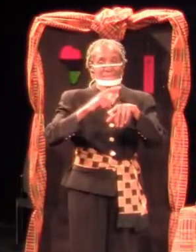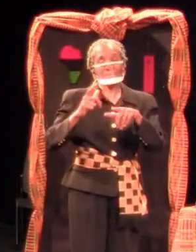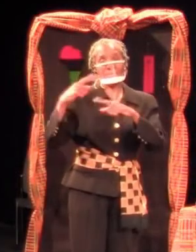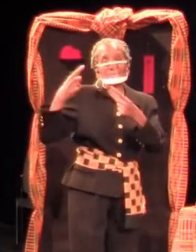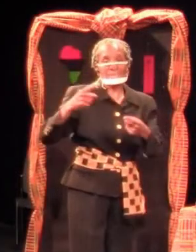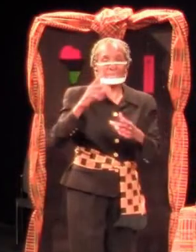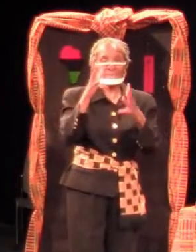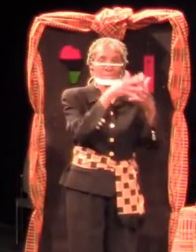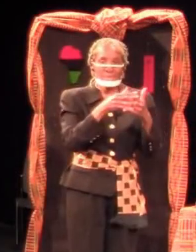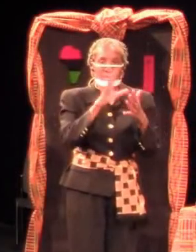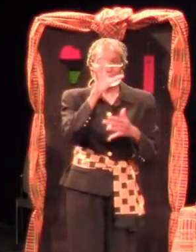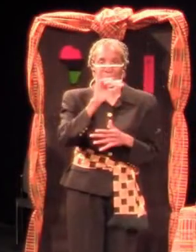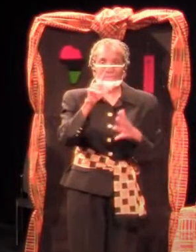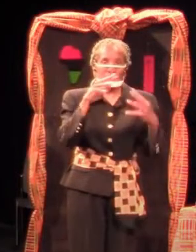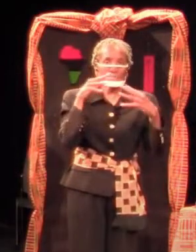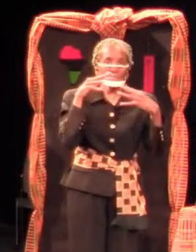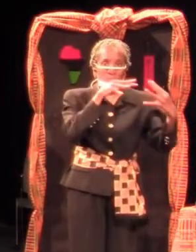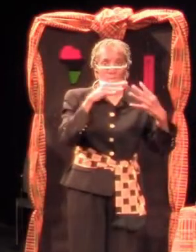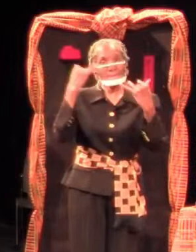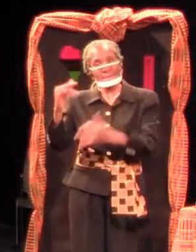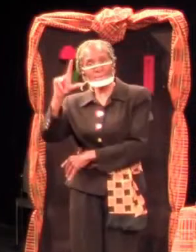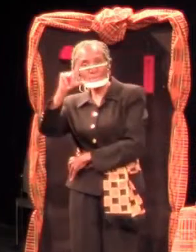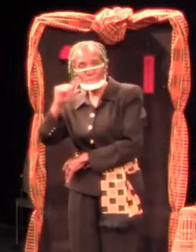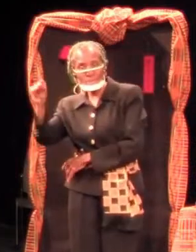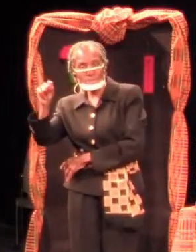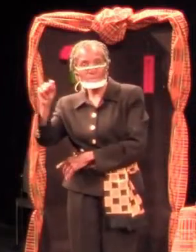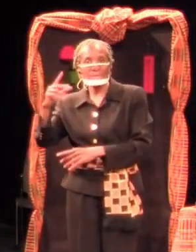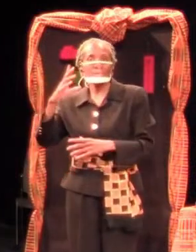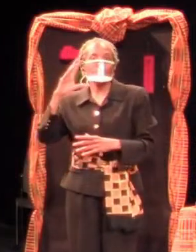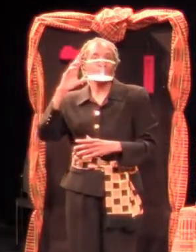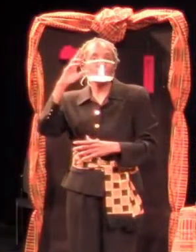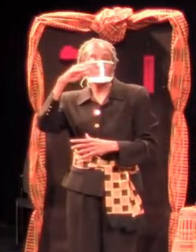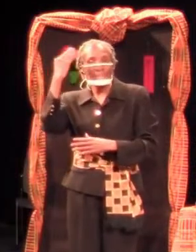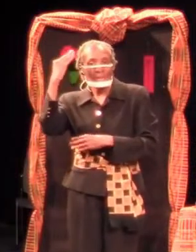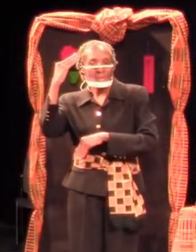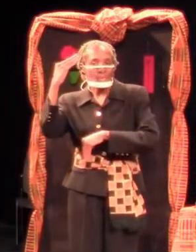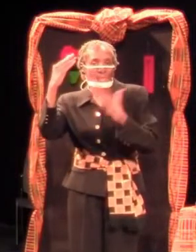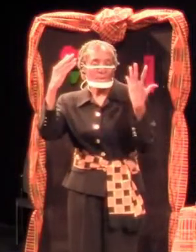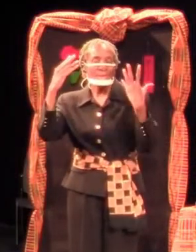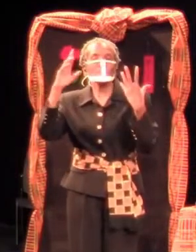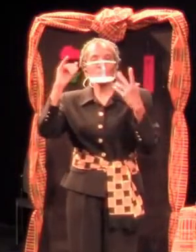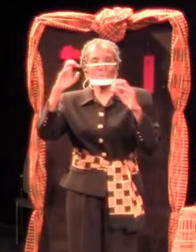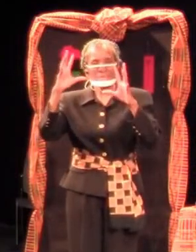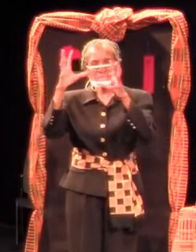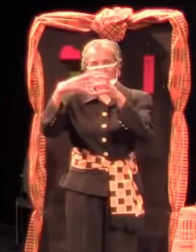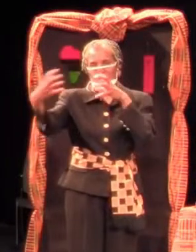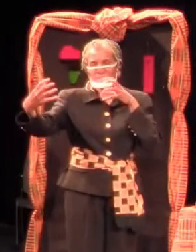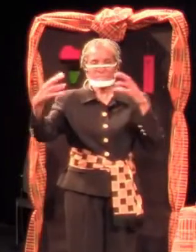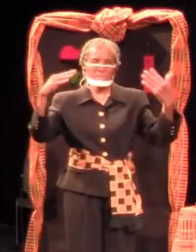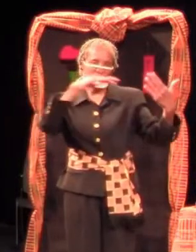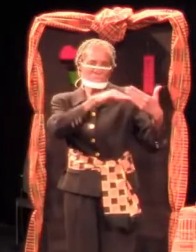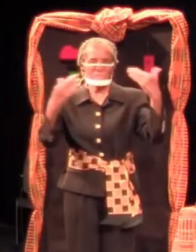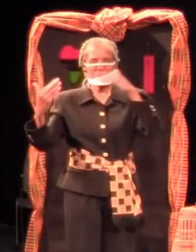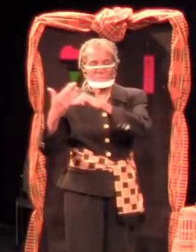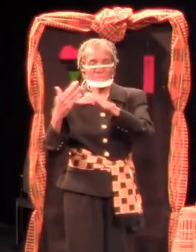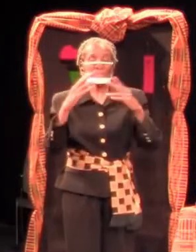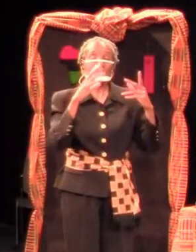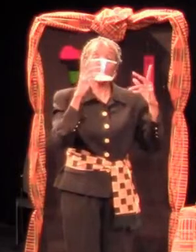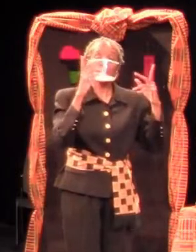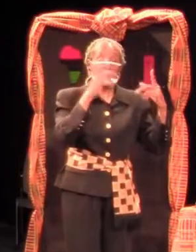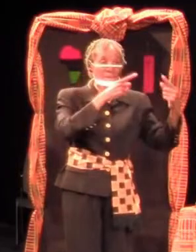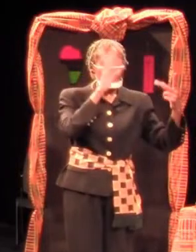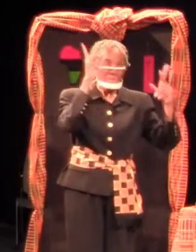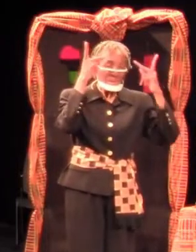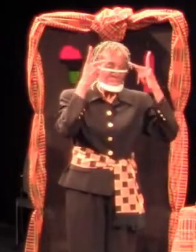War. In 2020, we are seeing racial division, contentious politics, pandemic that